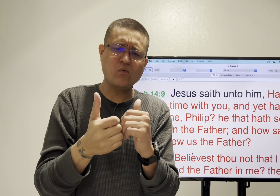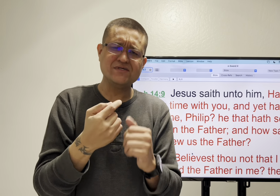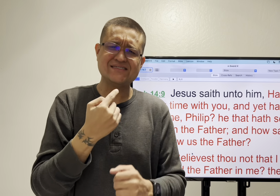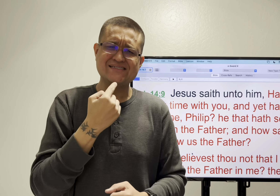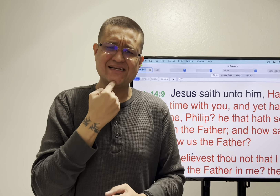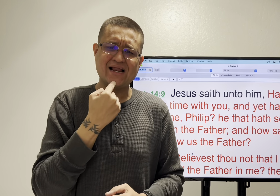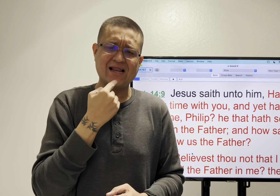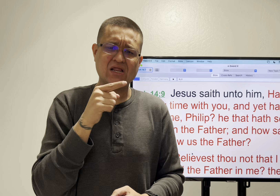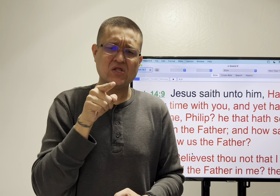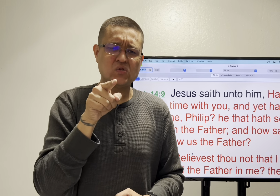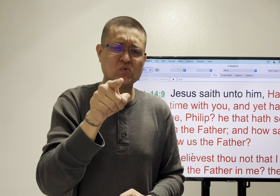And how sayest thou